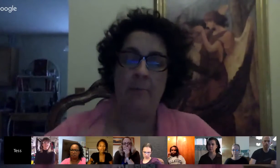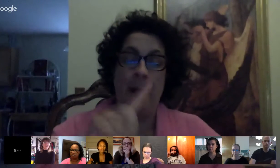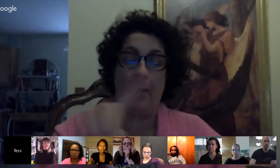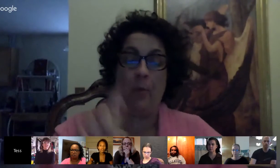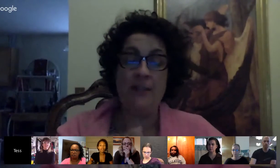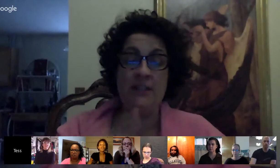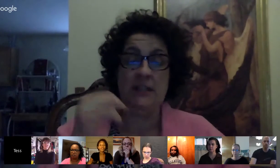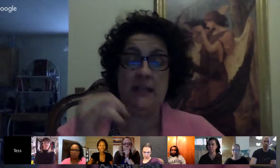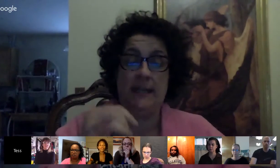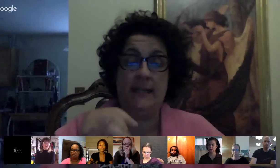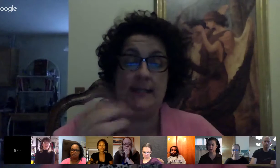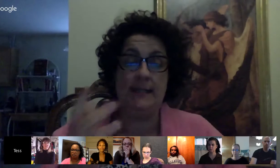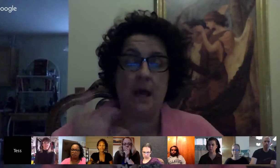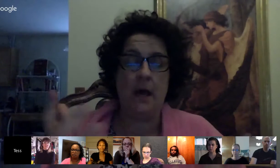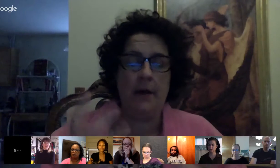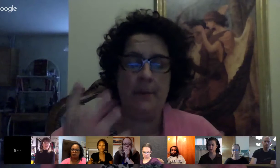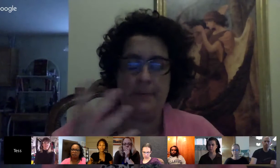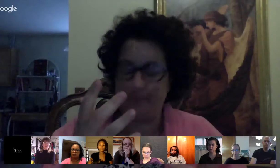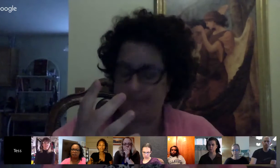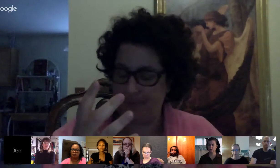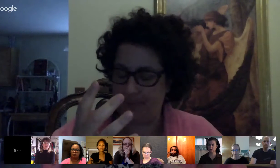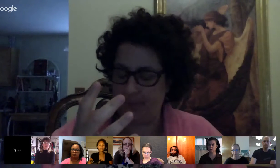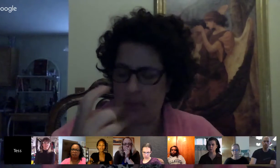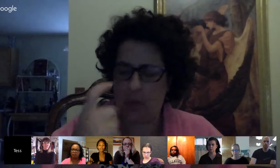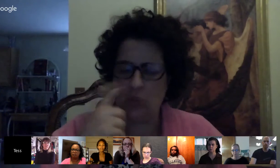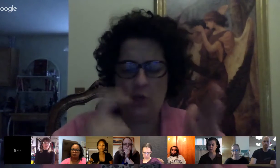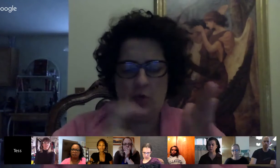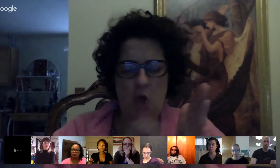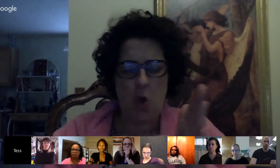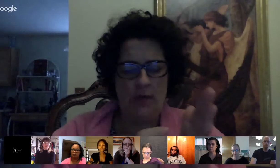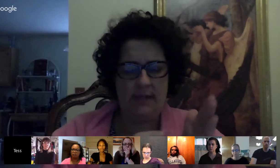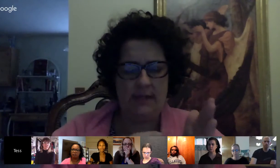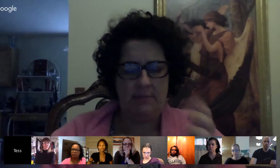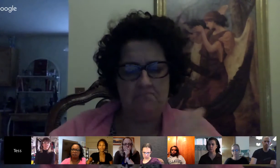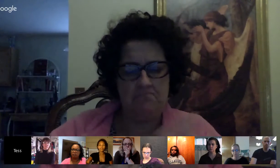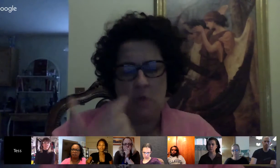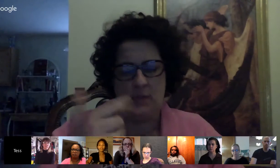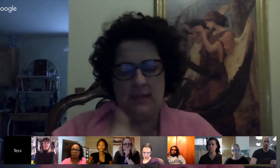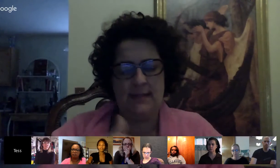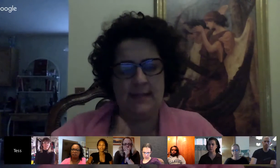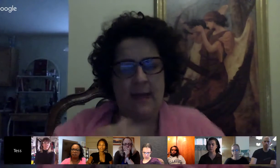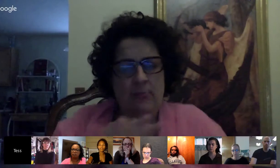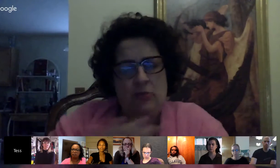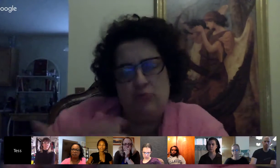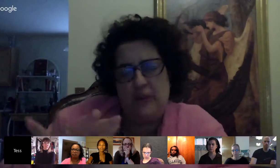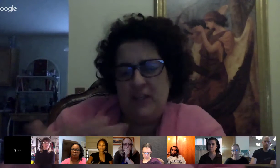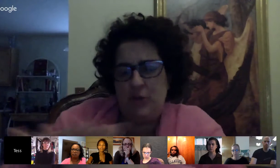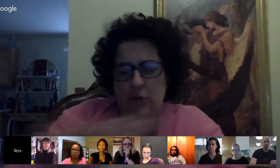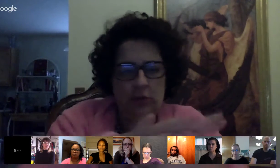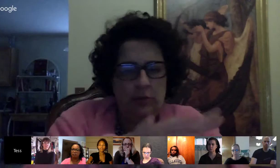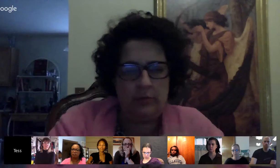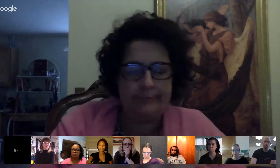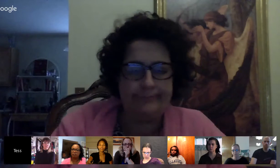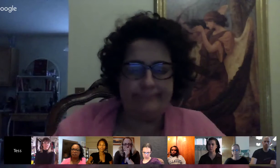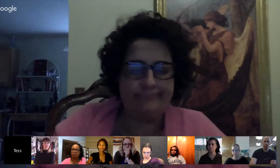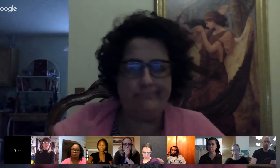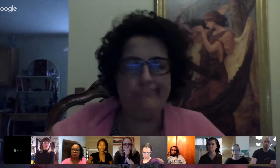My question is, do you notice it most of the time with regional